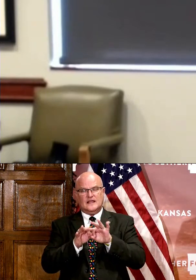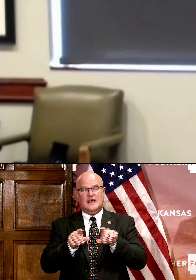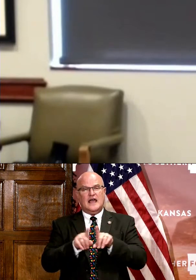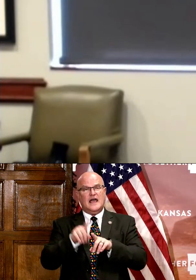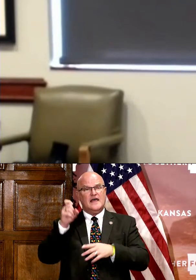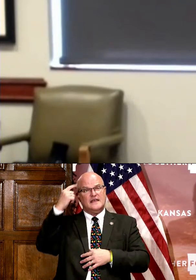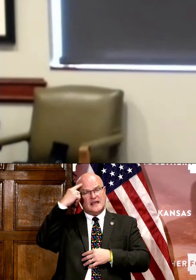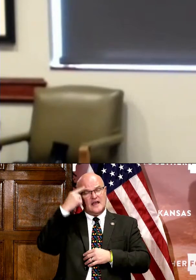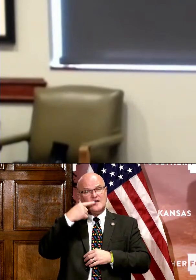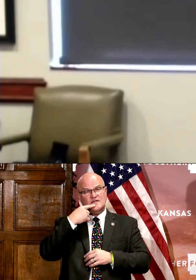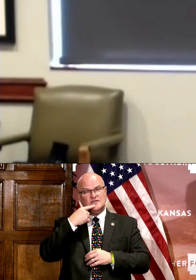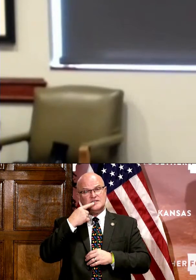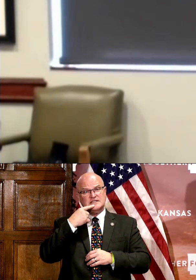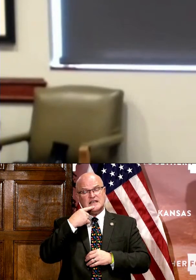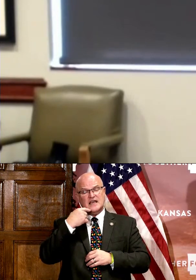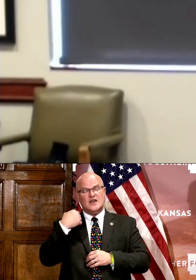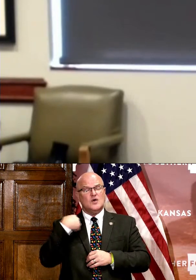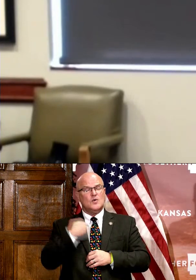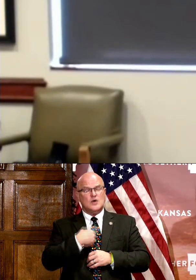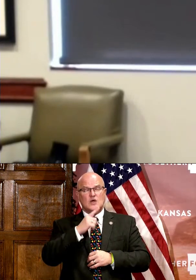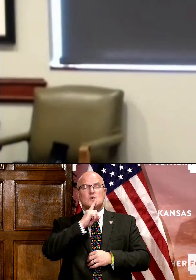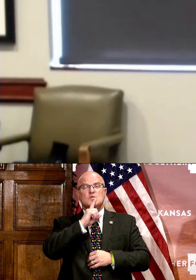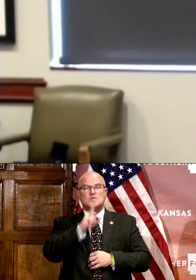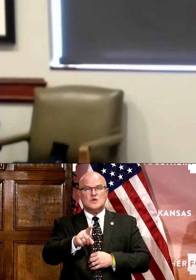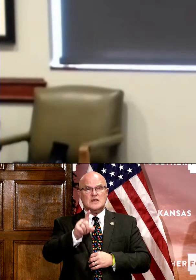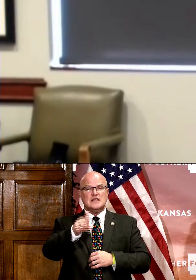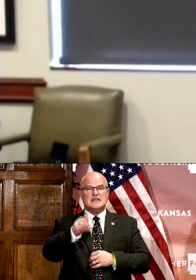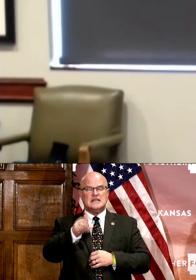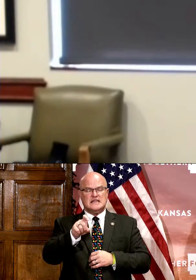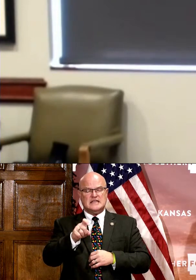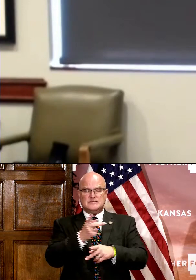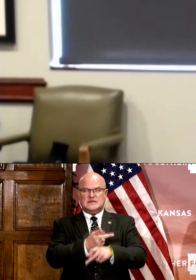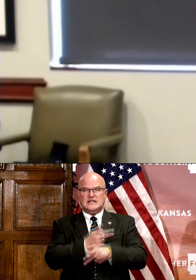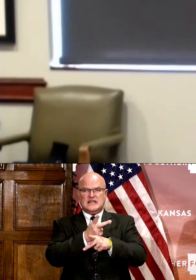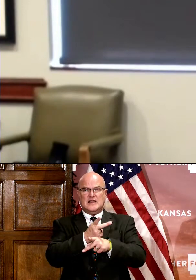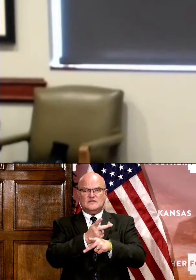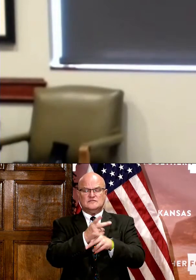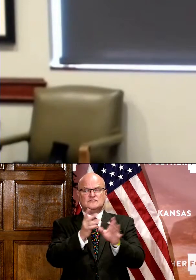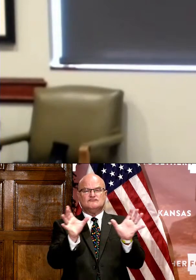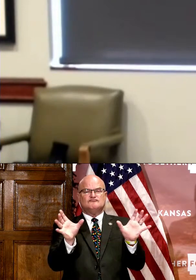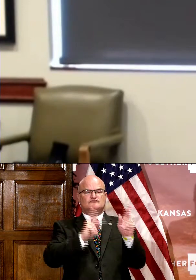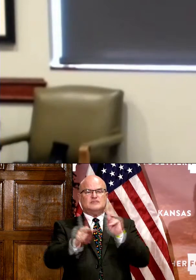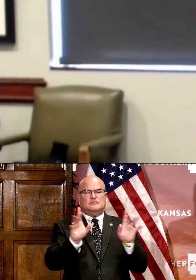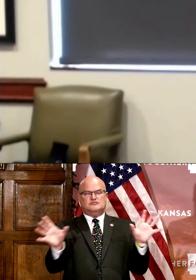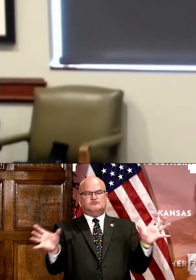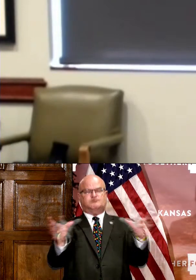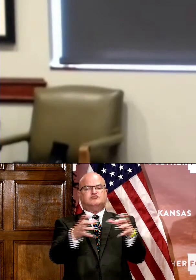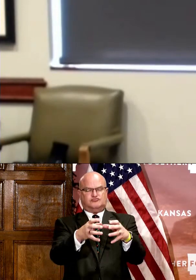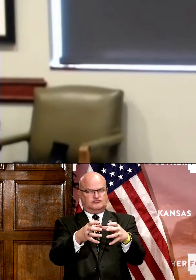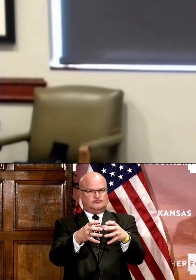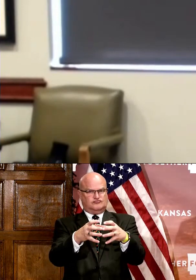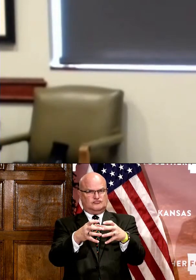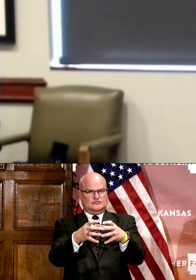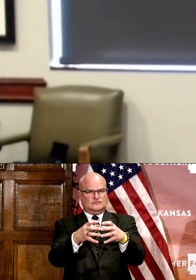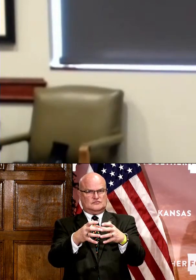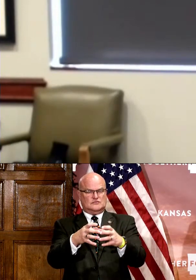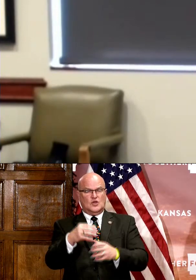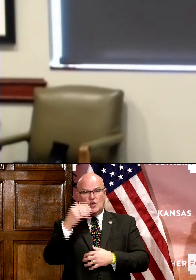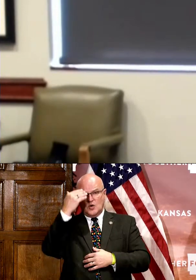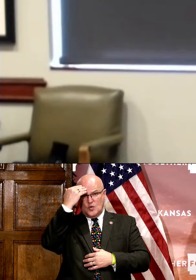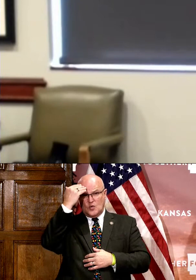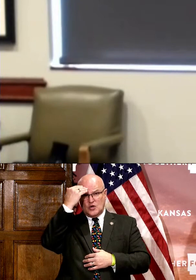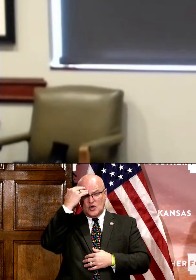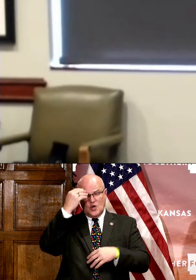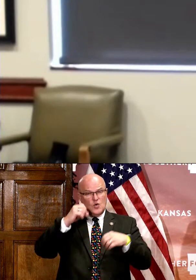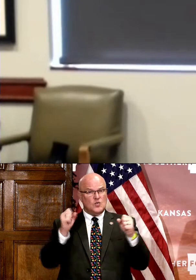governor mentioned earlier, we really need to watch gathering in groups. We know that it's